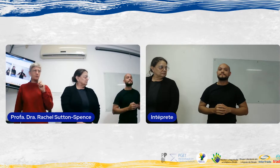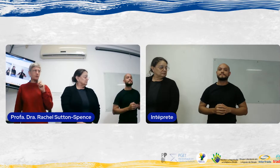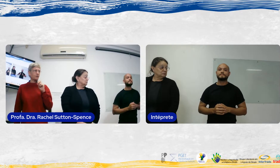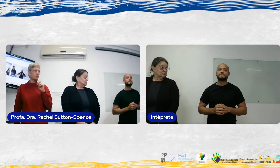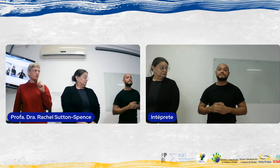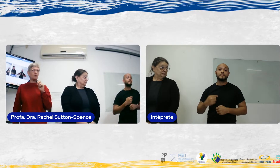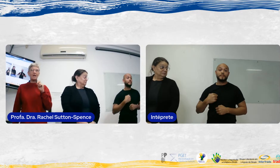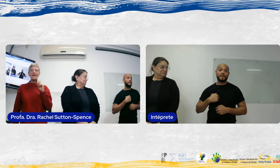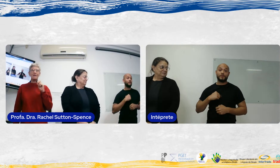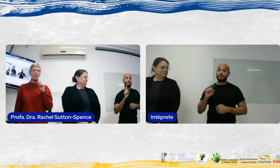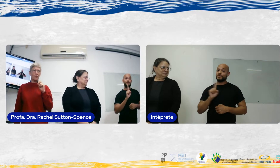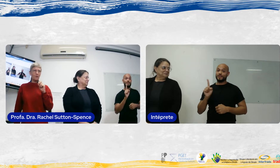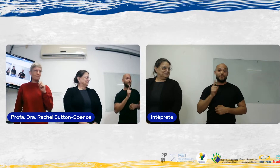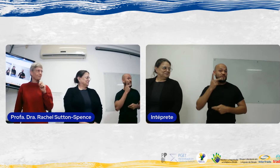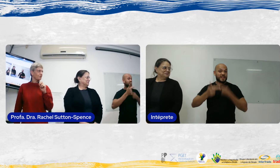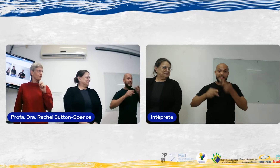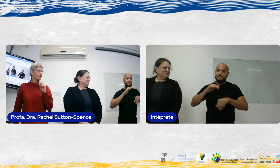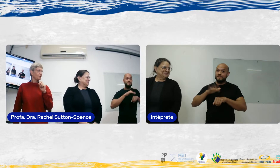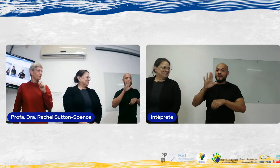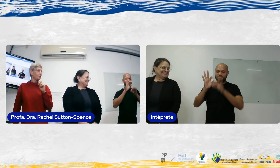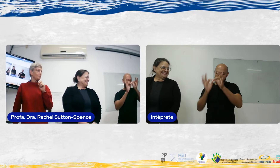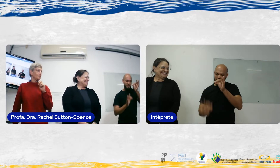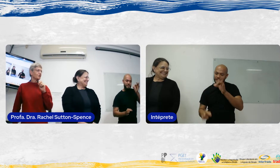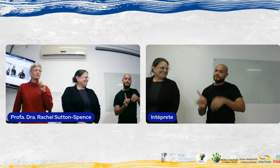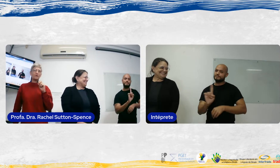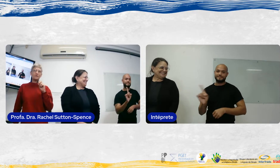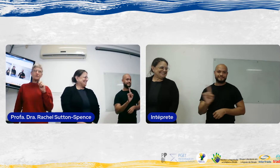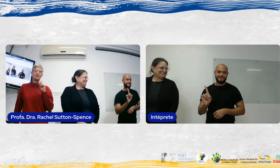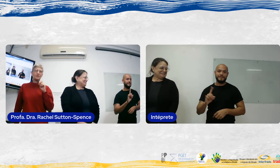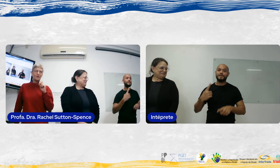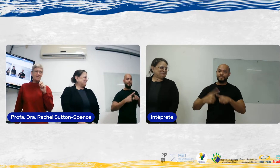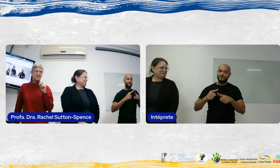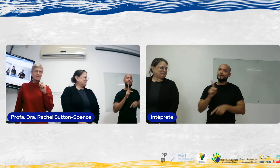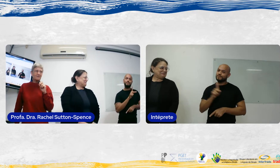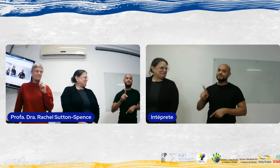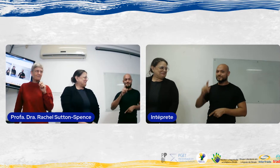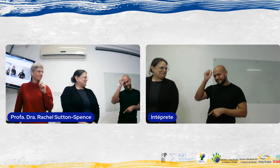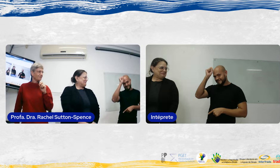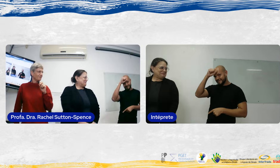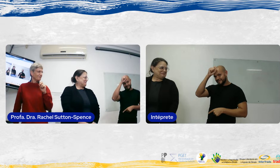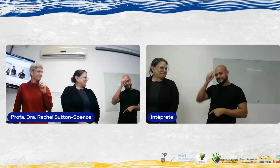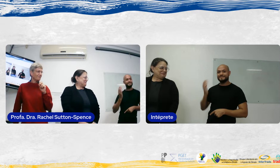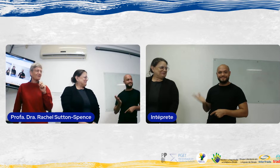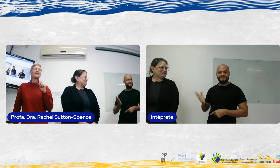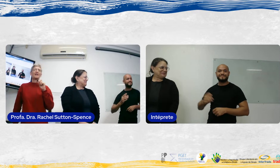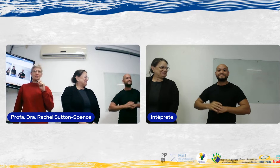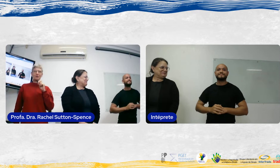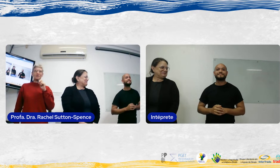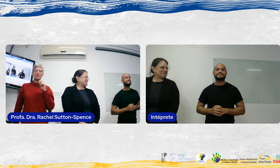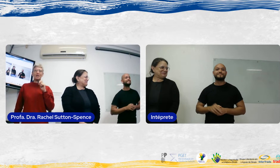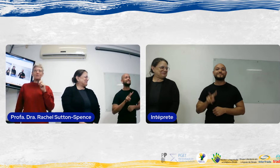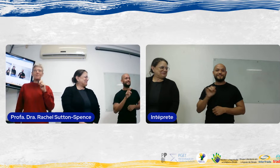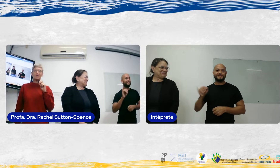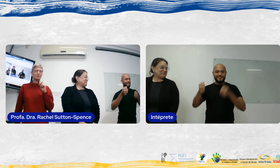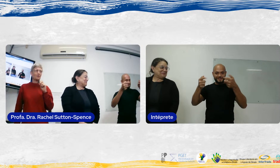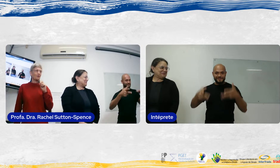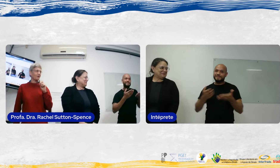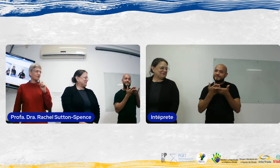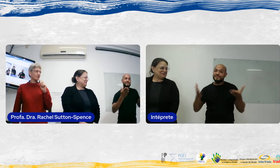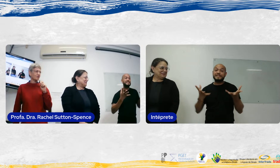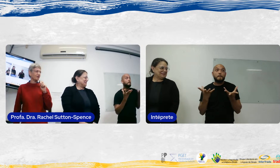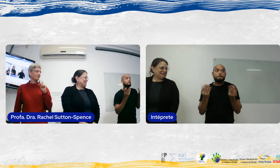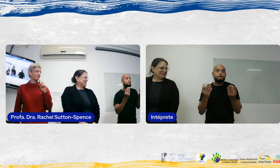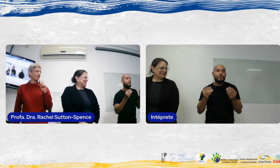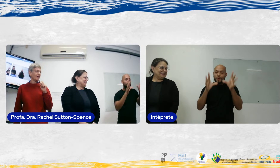I'm not going to talk anymore because Professor Teresa is going to tell you much more